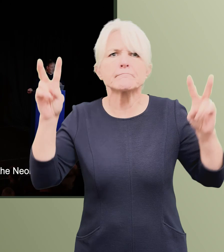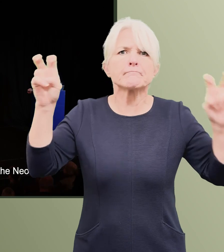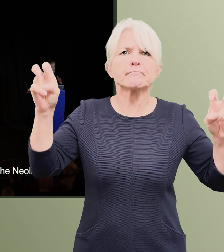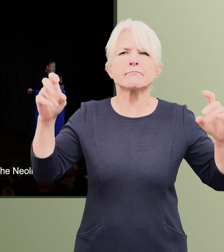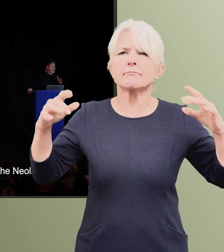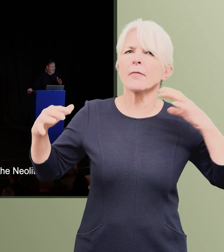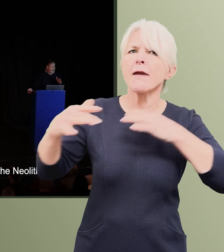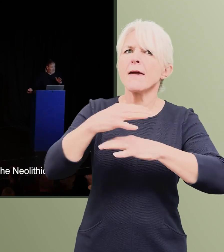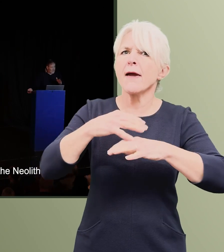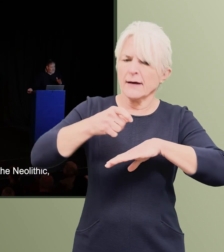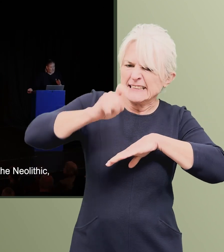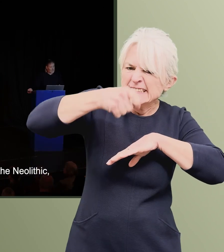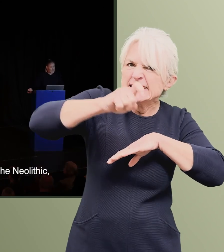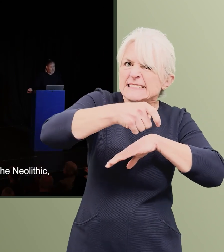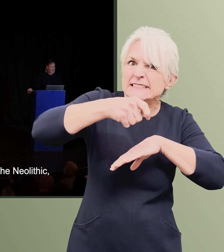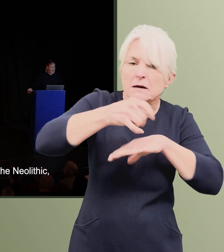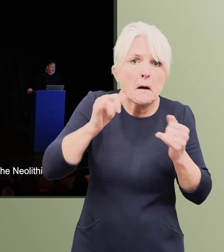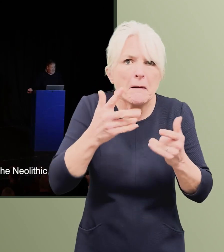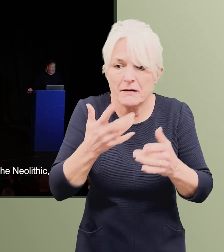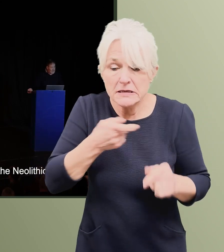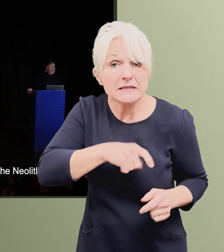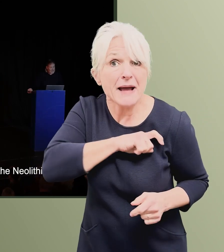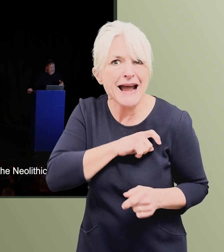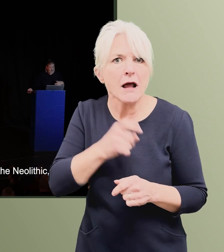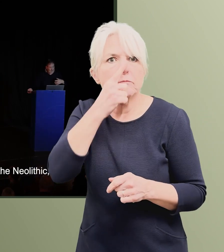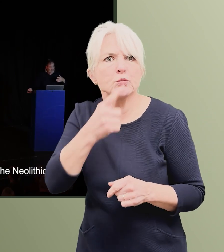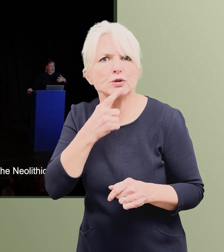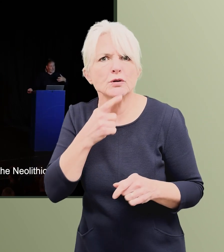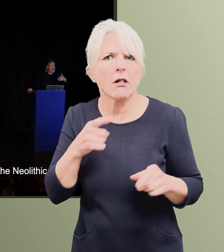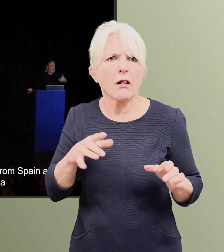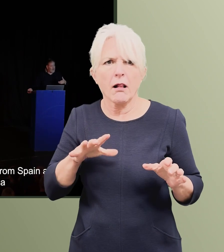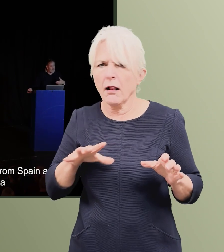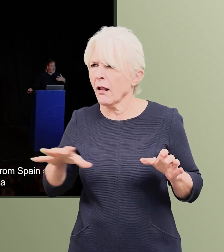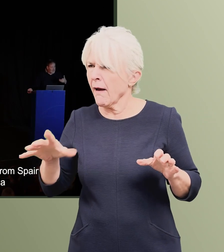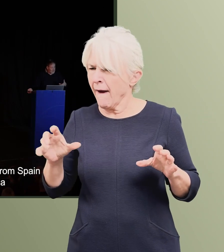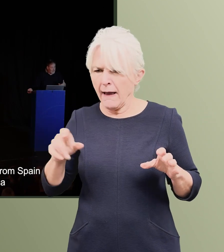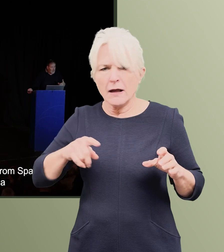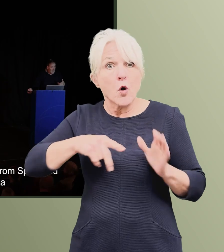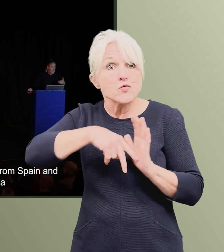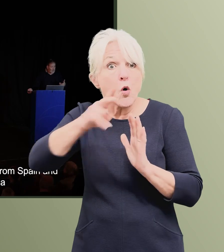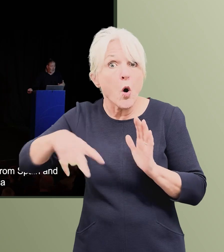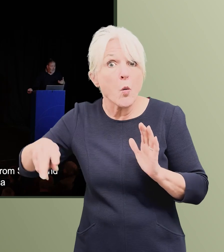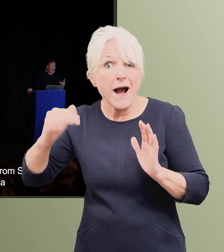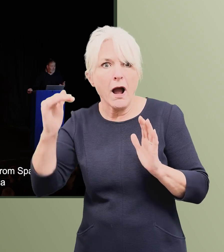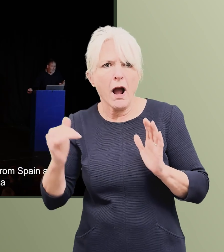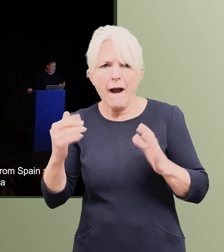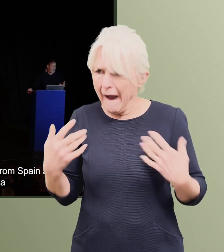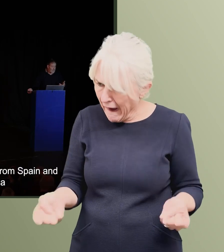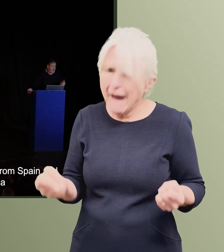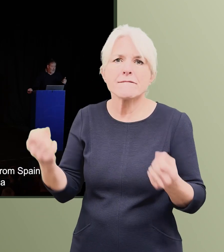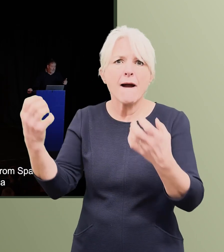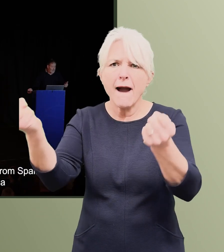monuments, on all types of monuments from the Neolithic, suggesting that there's a universal recognition of what a cut mark